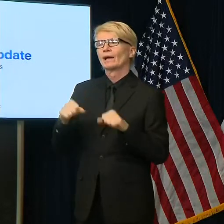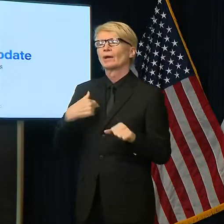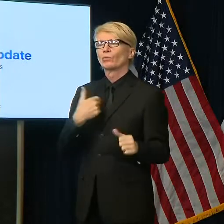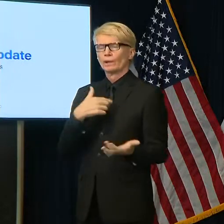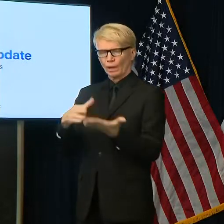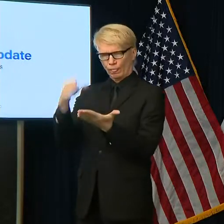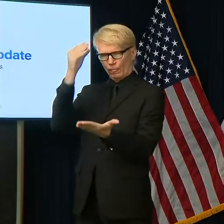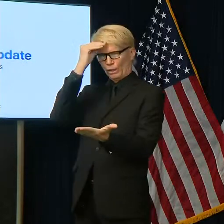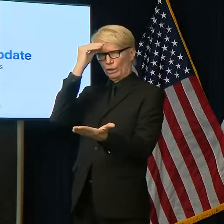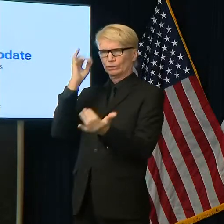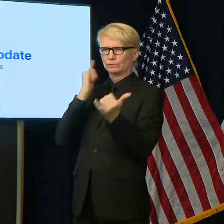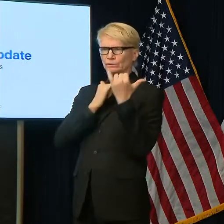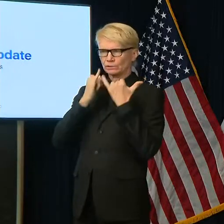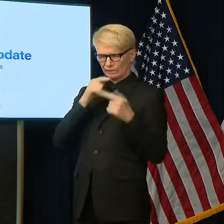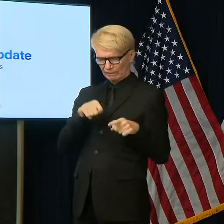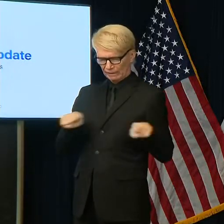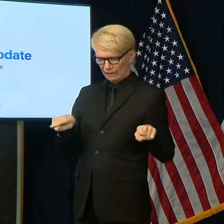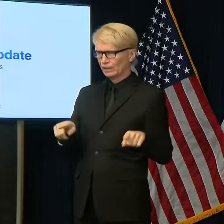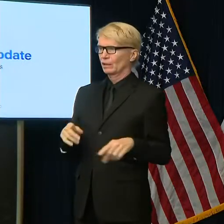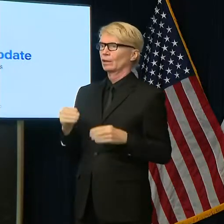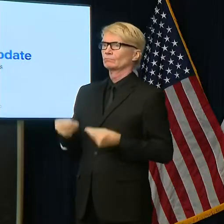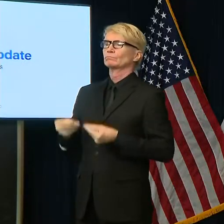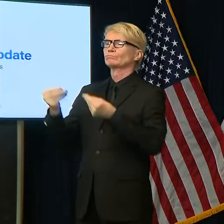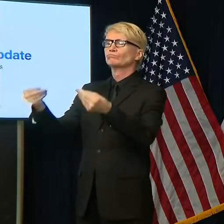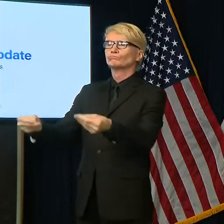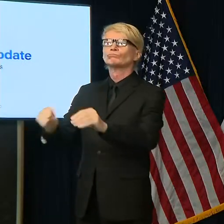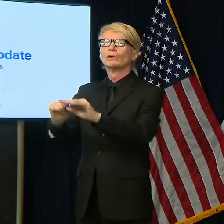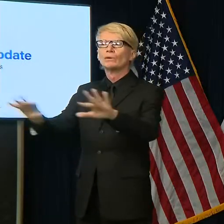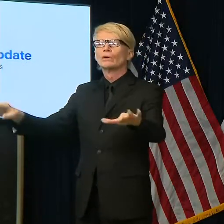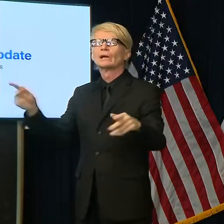that we're keeping all of our veterans safe?